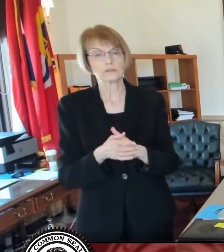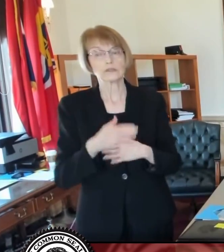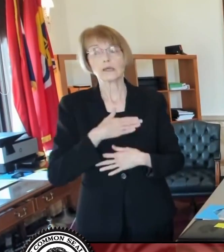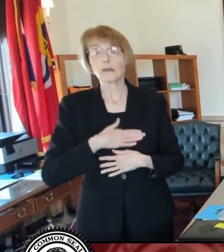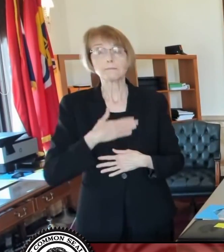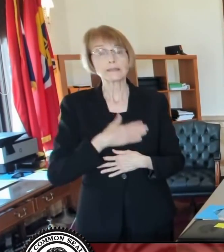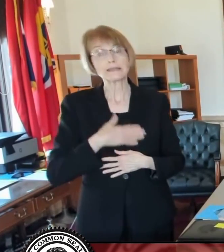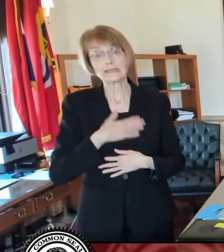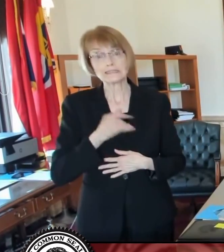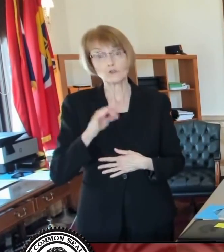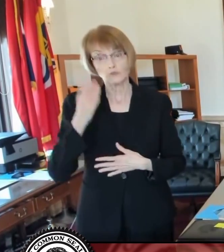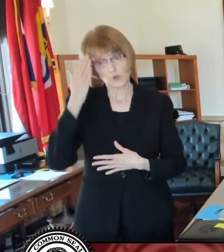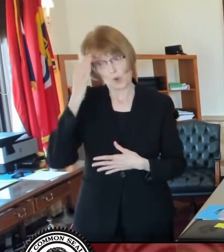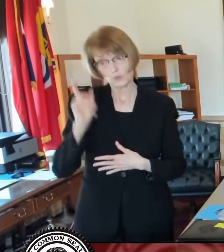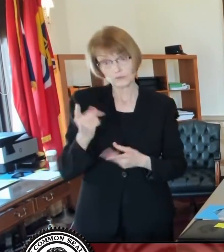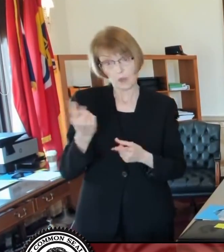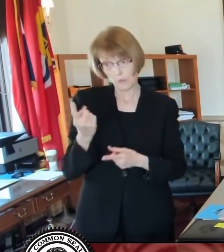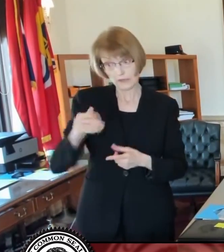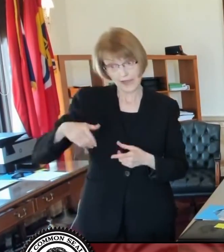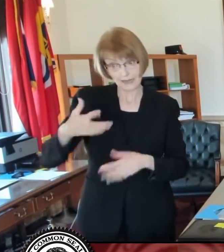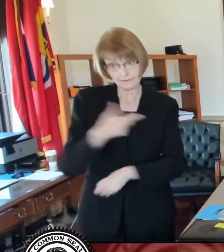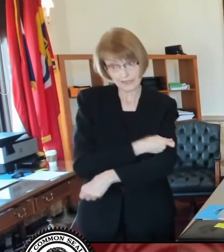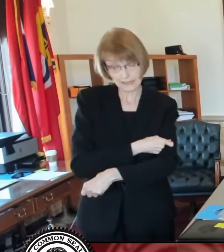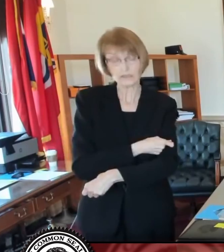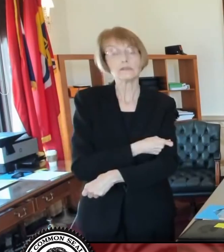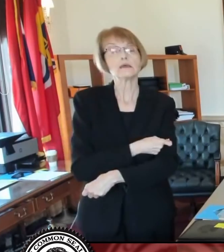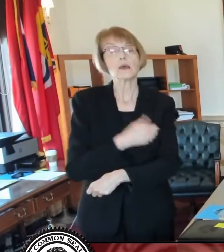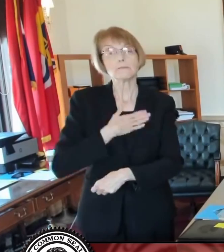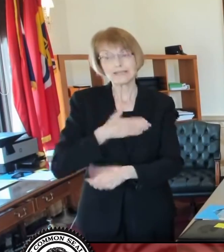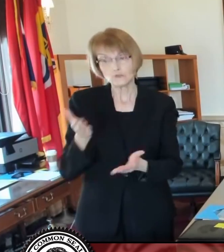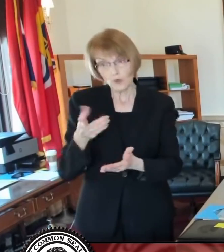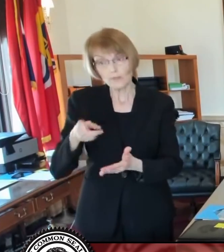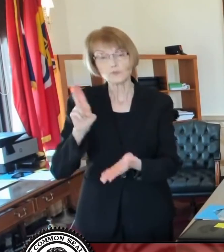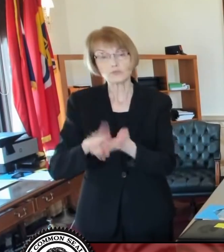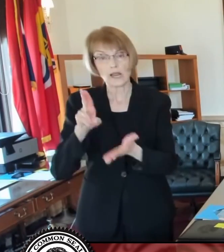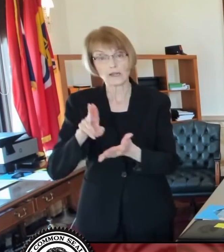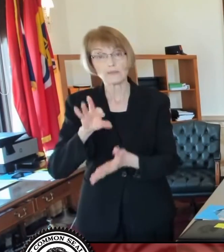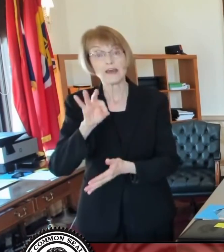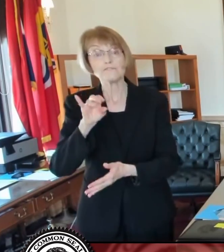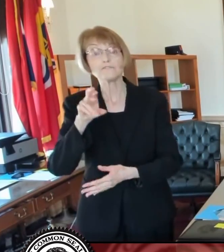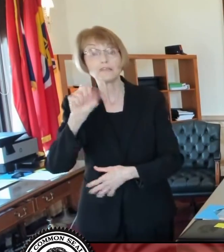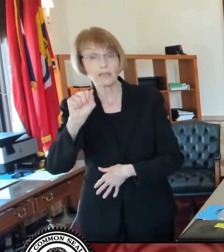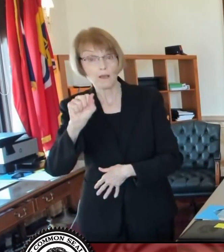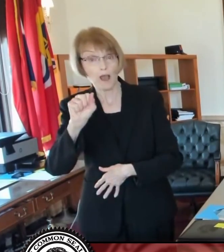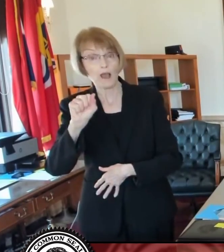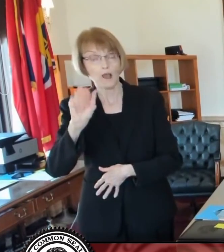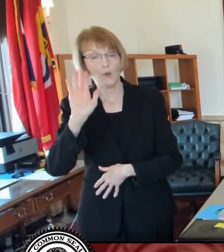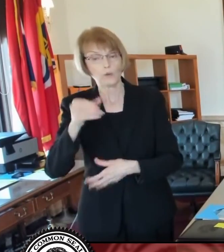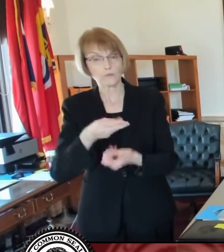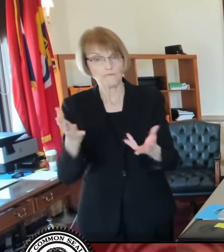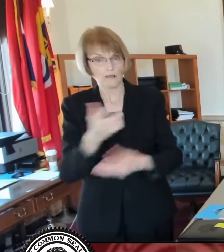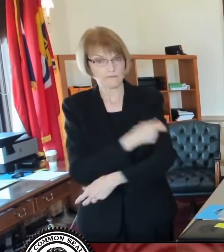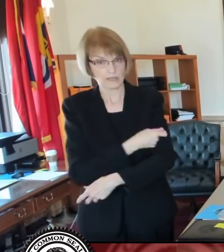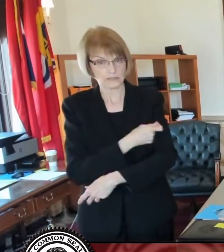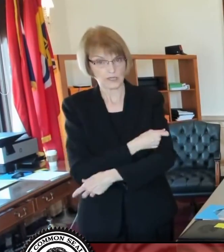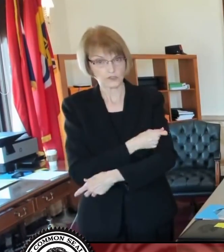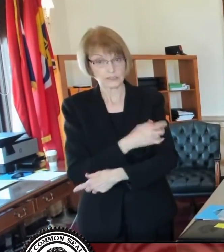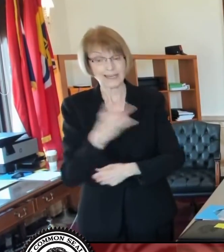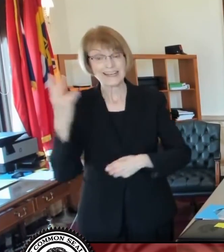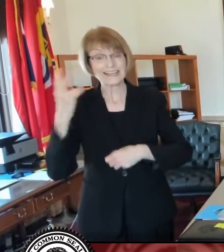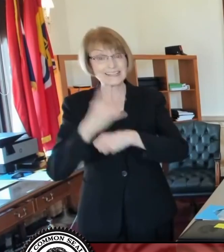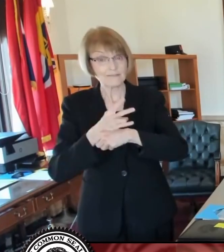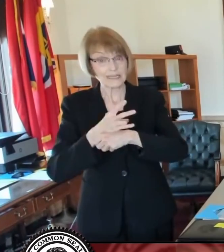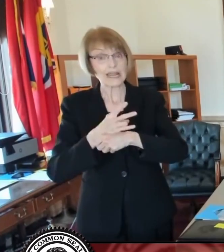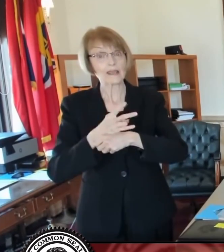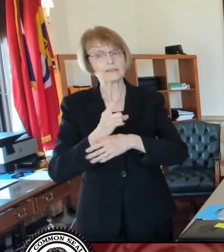please sign up. And FEMA is going to give the vaccinations 7 days a week for the